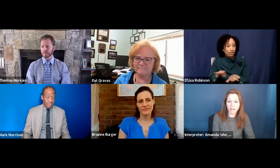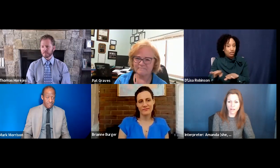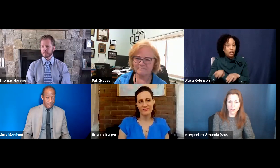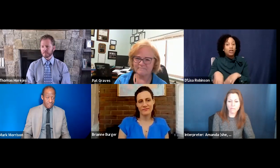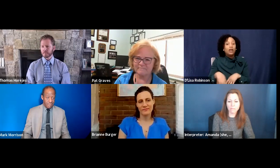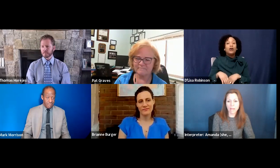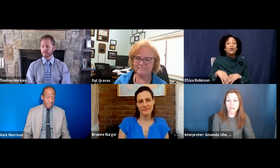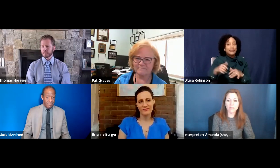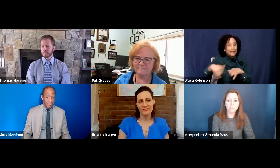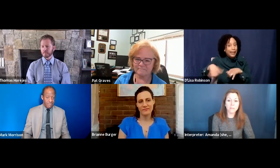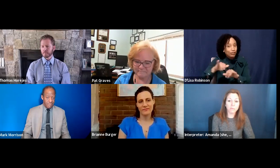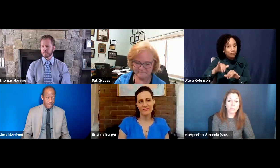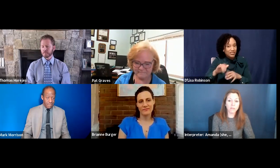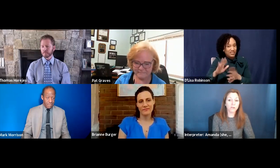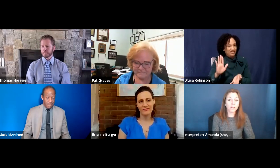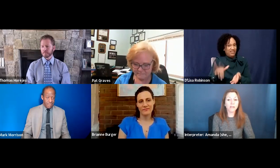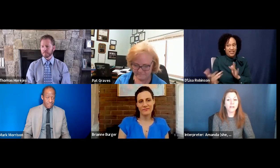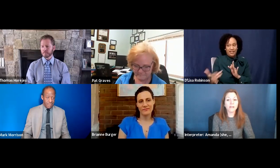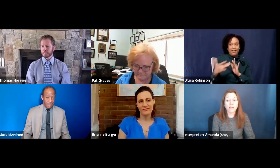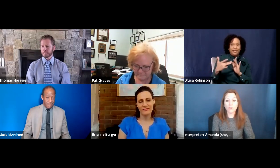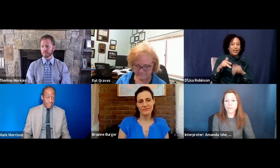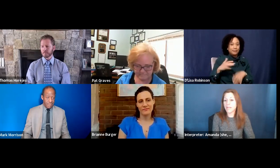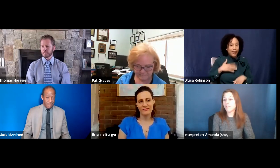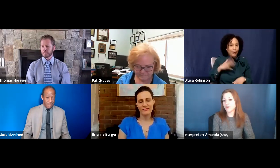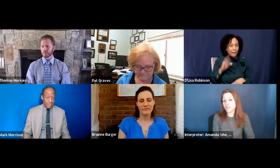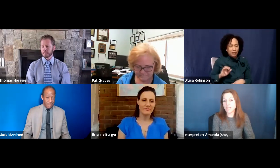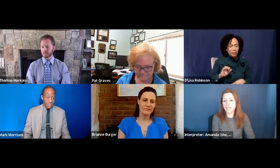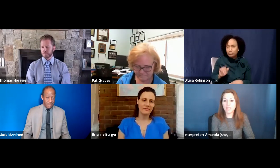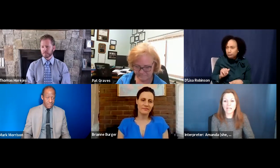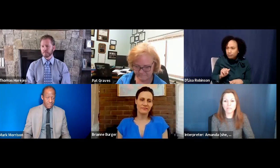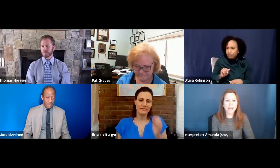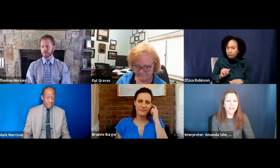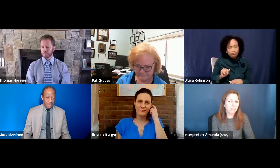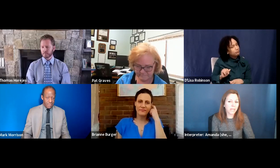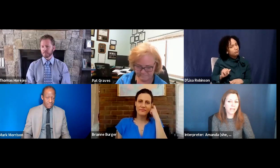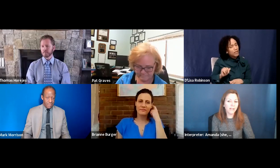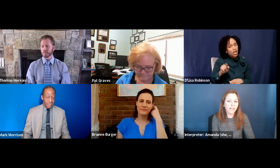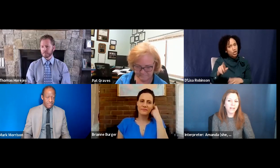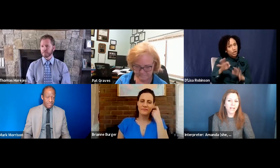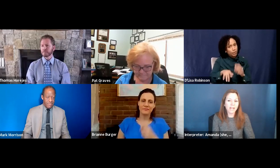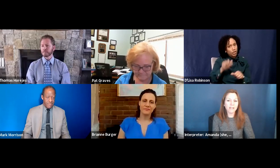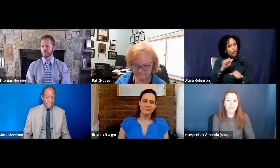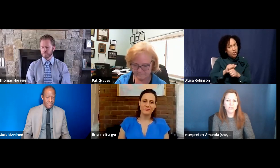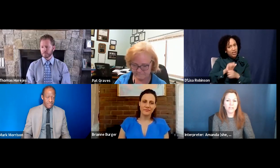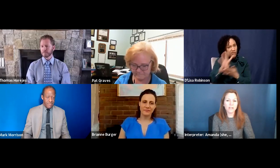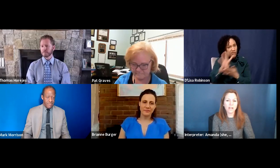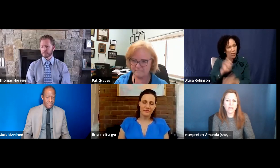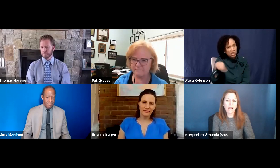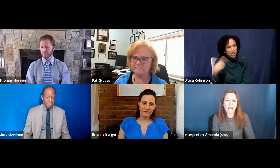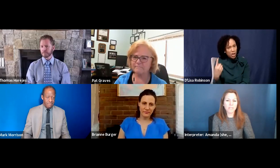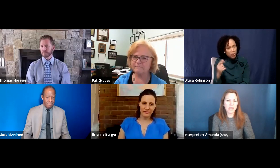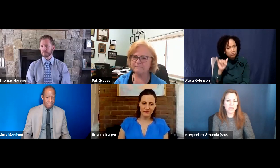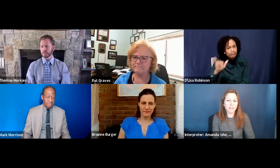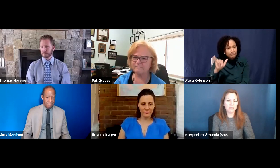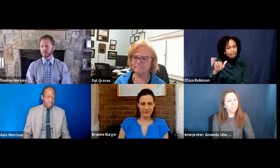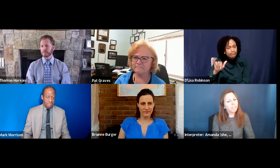way. And some people might be learning not great behavior, and then they contact my company and